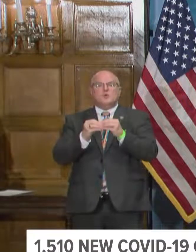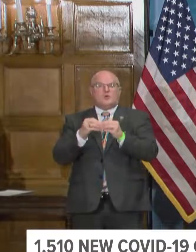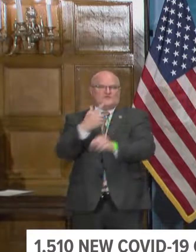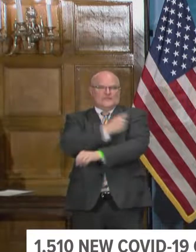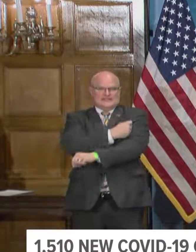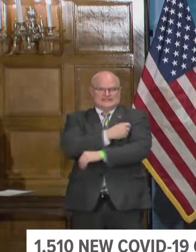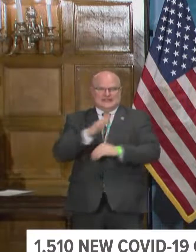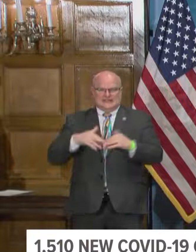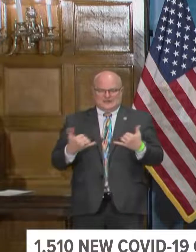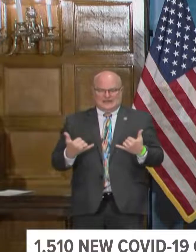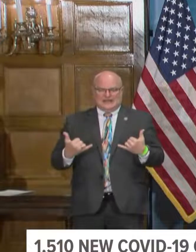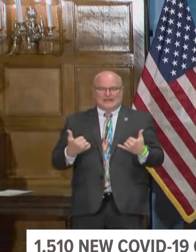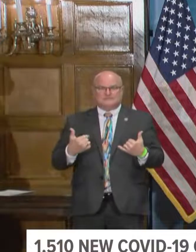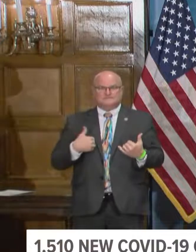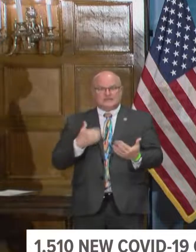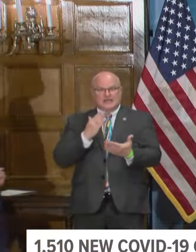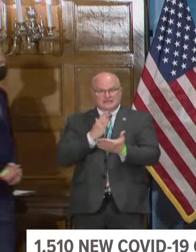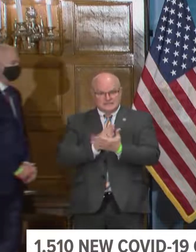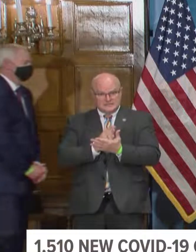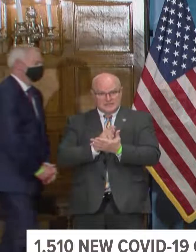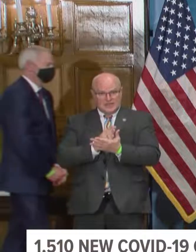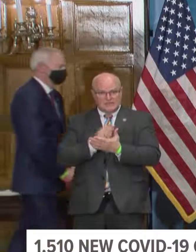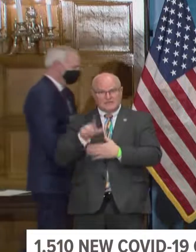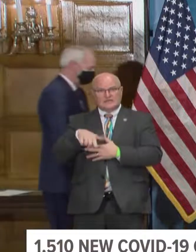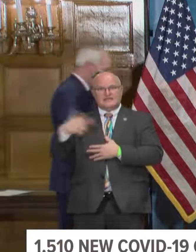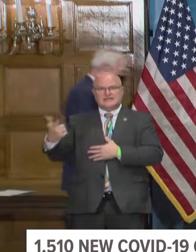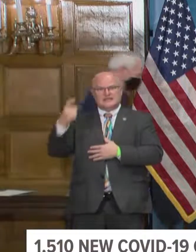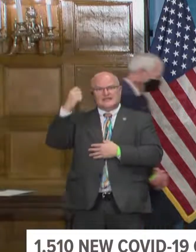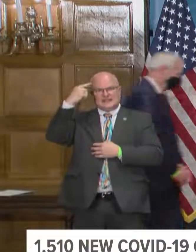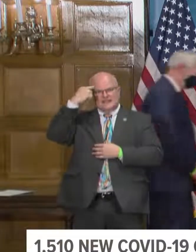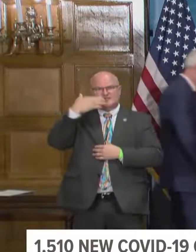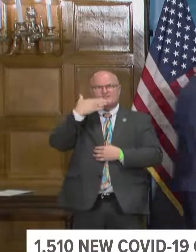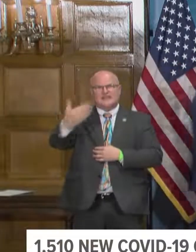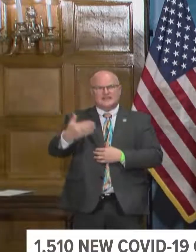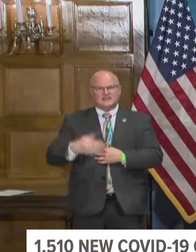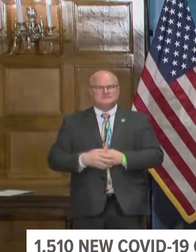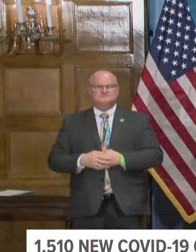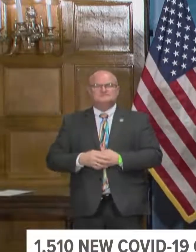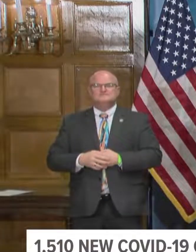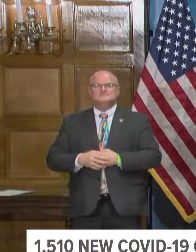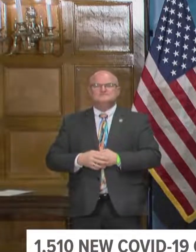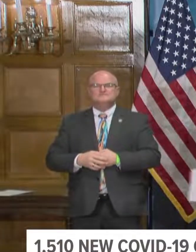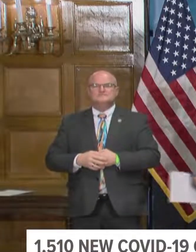now. So I'll stop here and turn it back over to the Governor. Thank you.